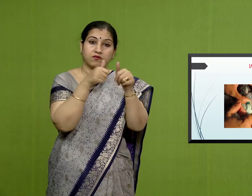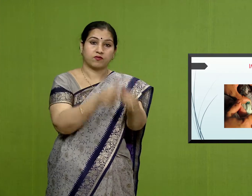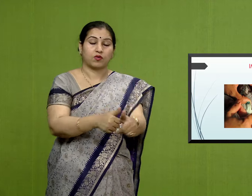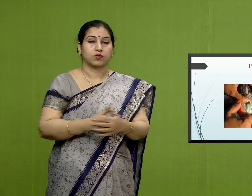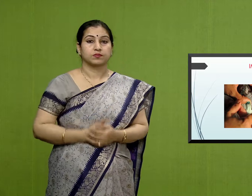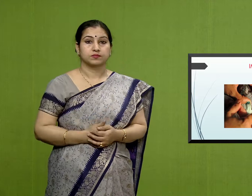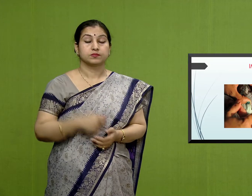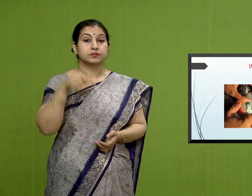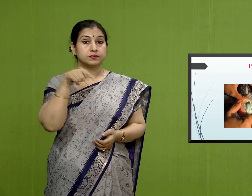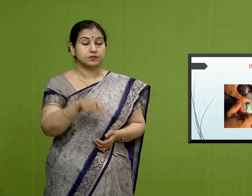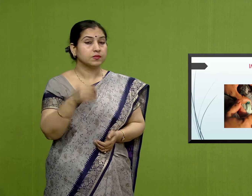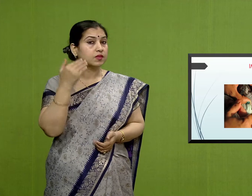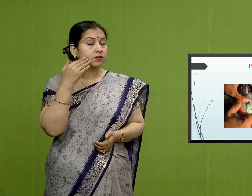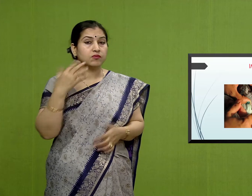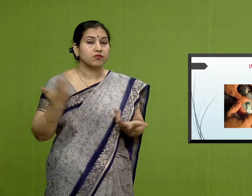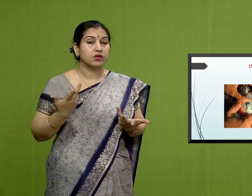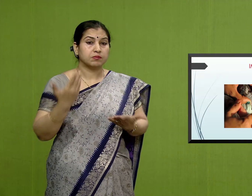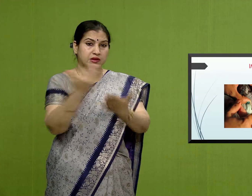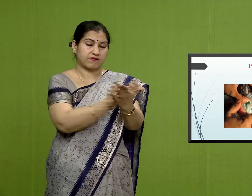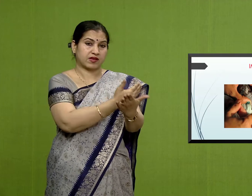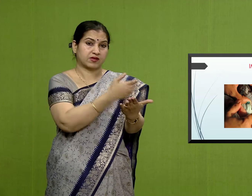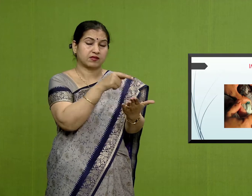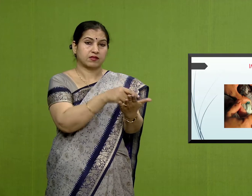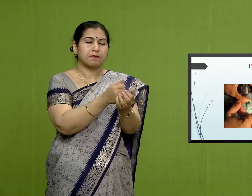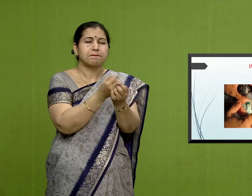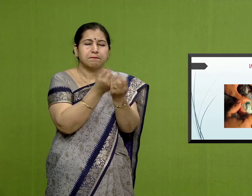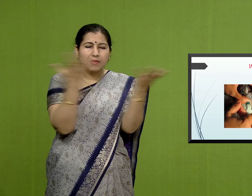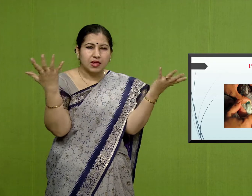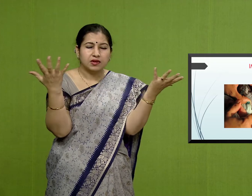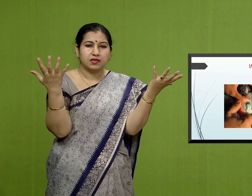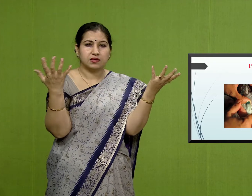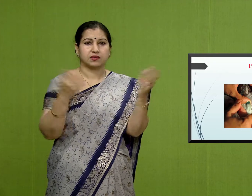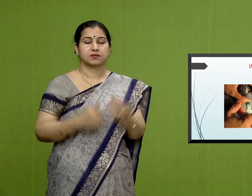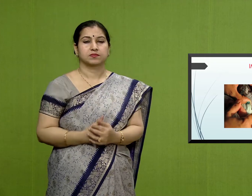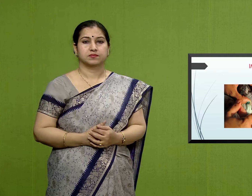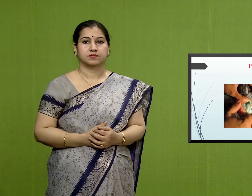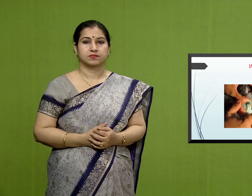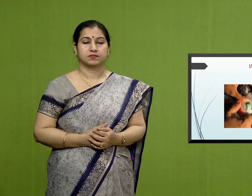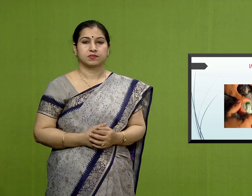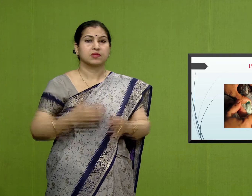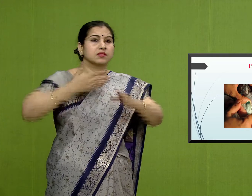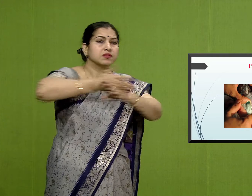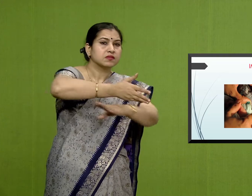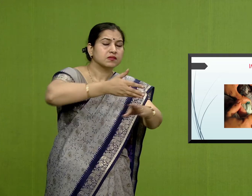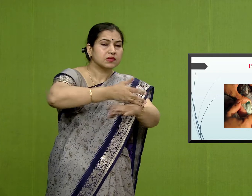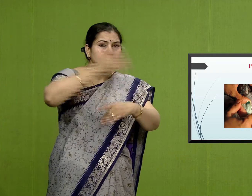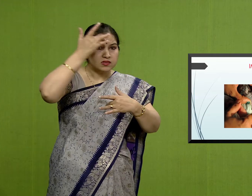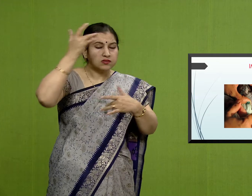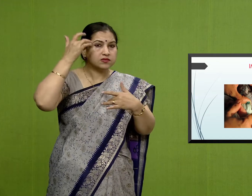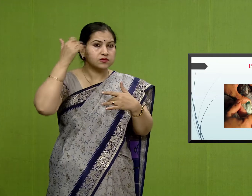It is done to prevent many preventable infectious diseases